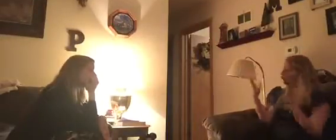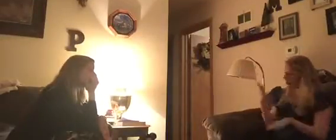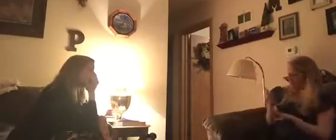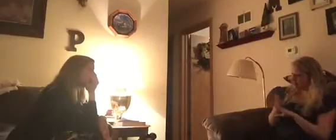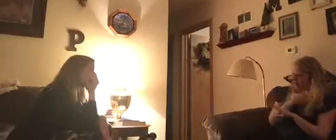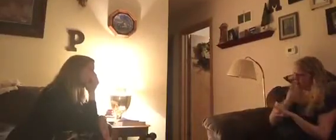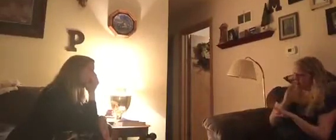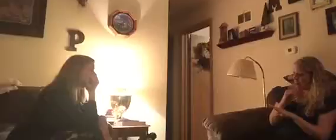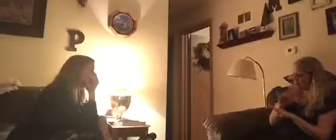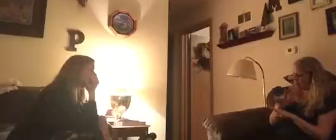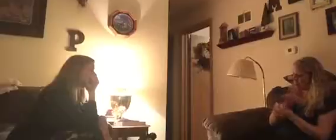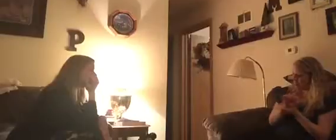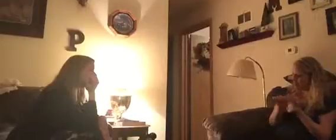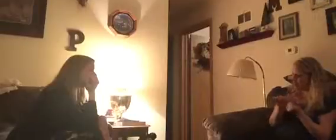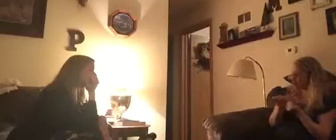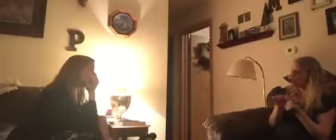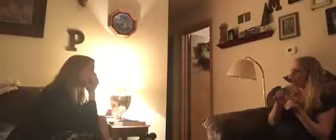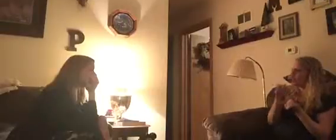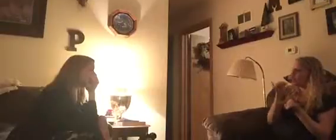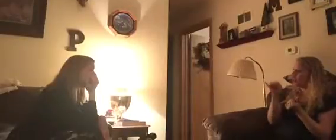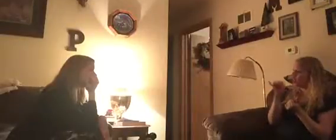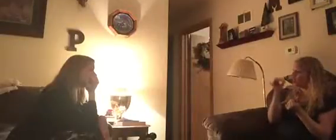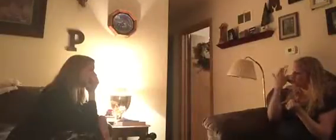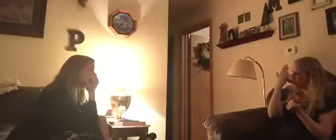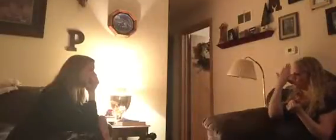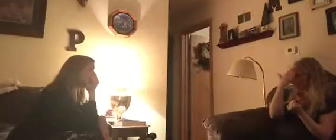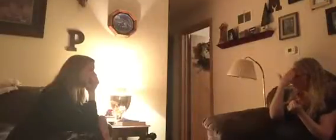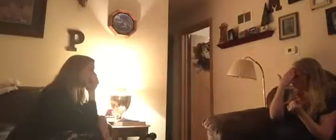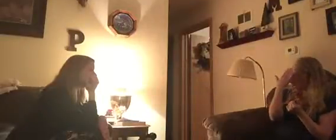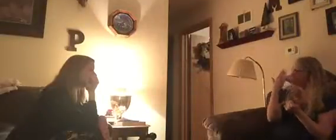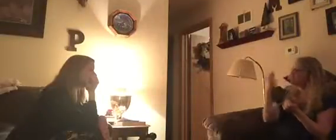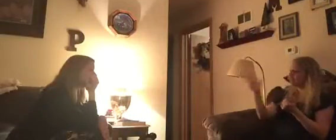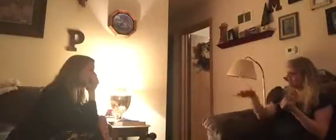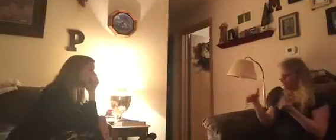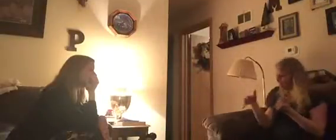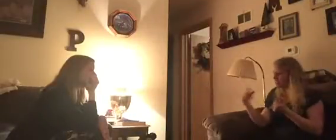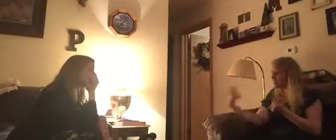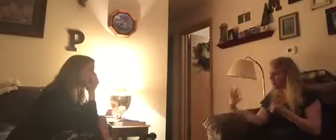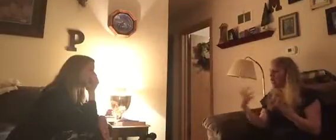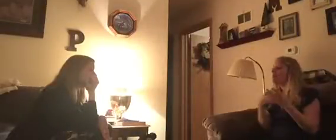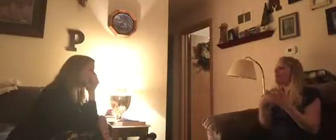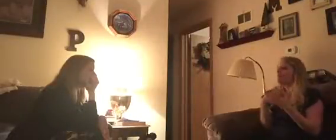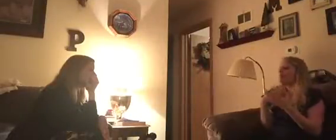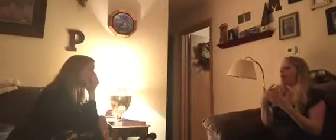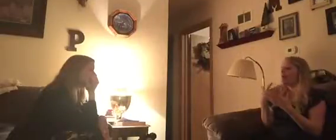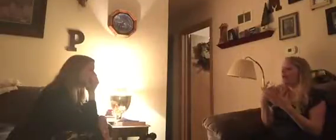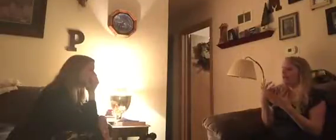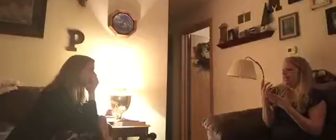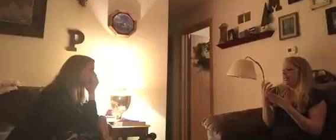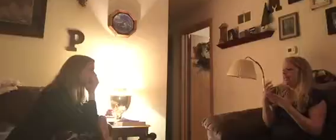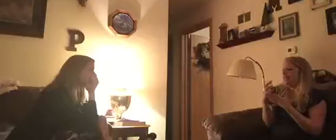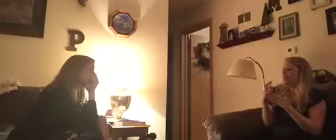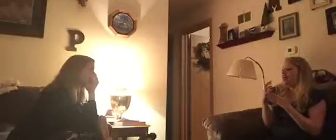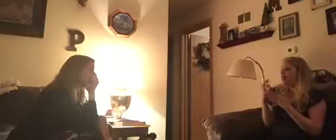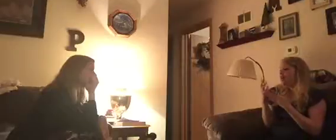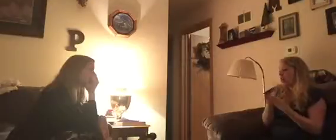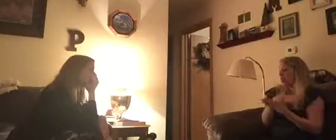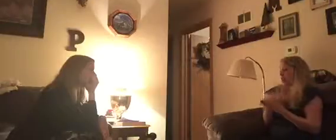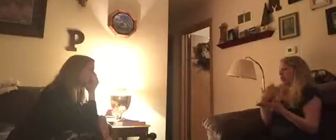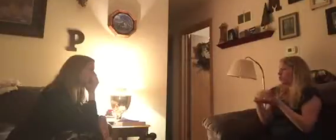and they know about the hail, what they might do is they might just take a little bit of money off as far as what they're willing to pay